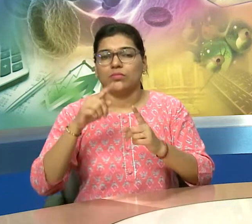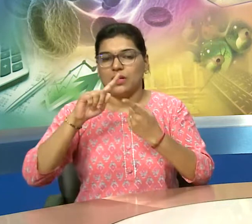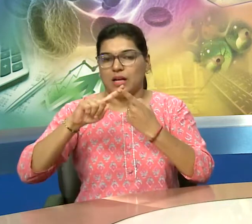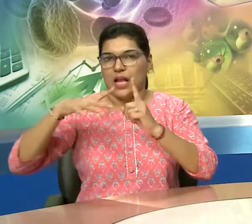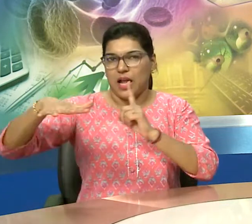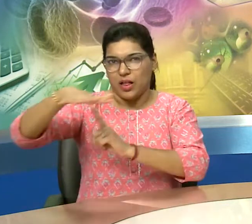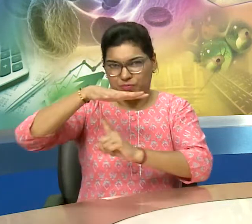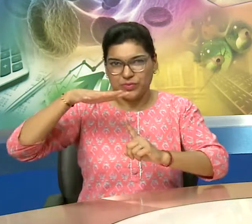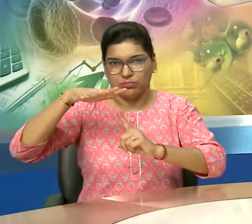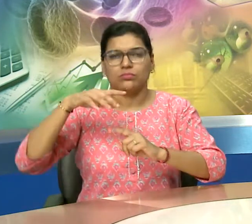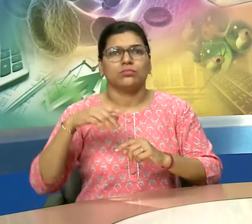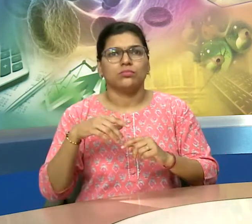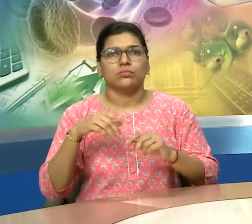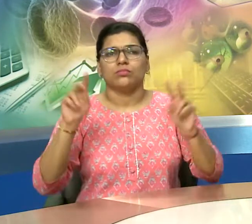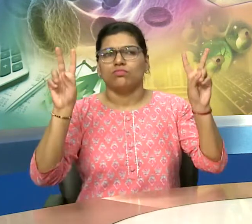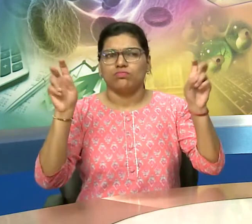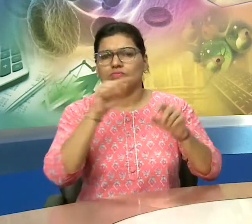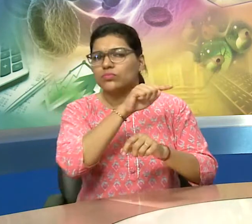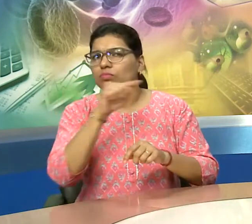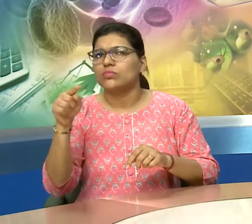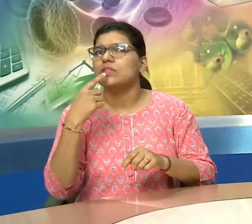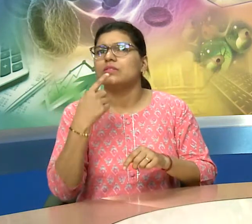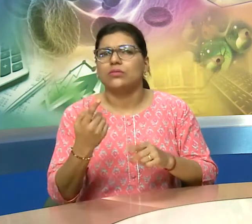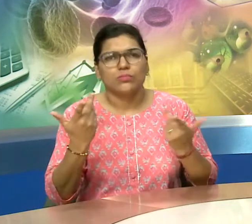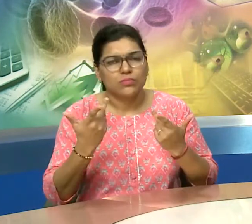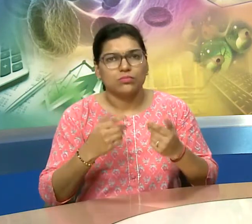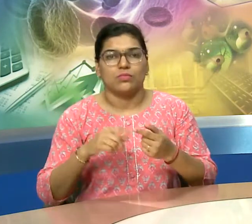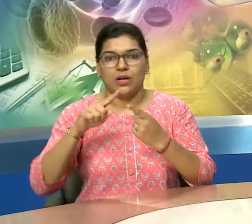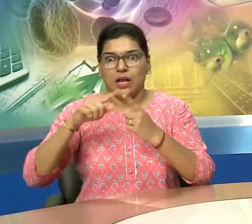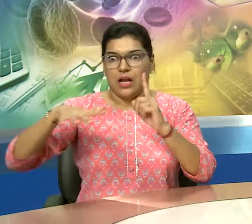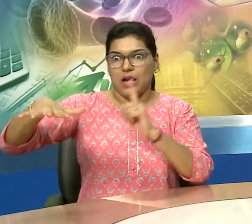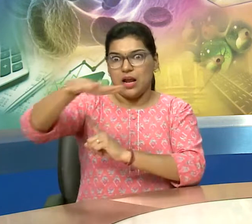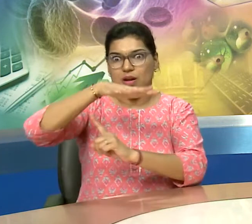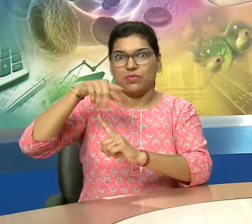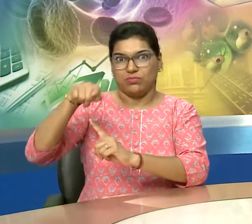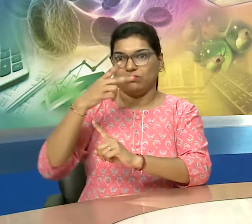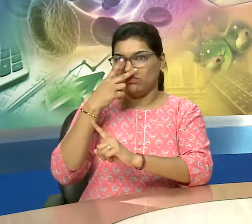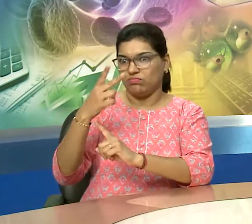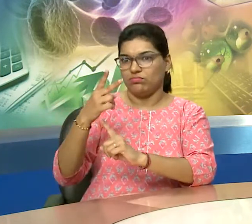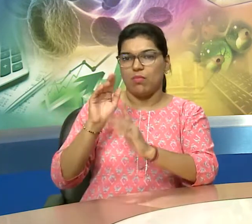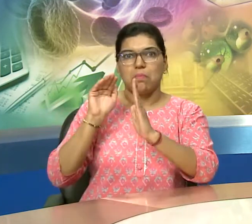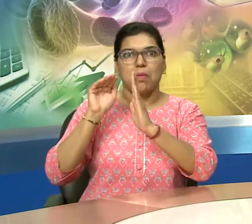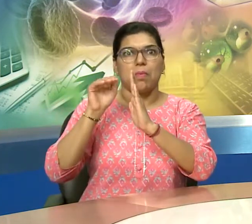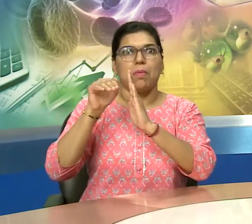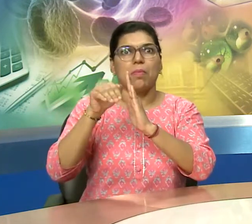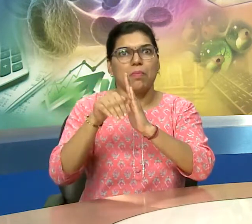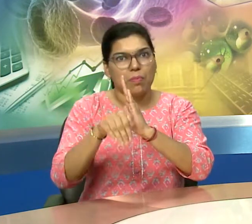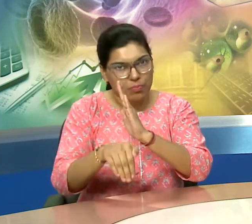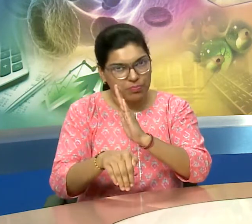So, the lesson name is Degradation of Natural Environment. We all